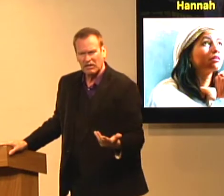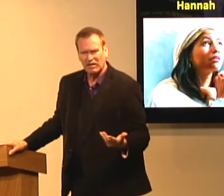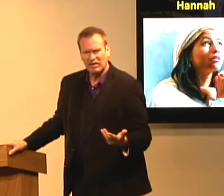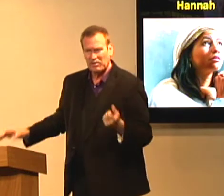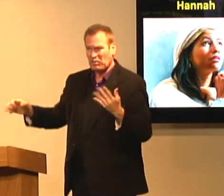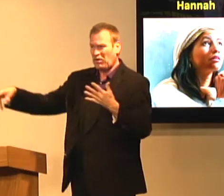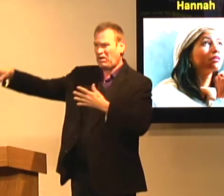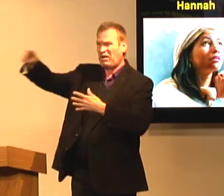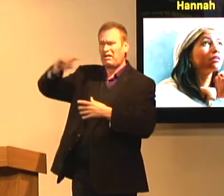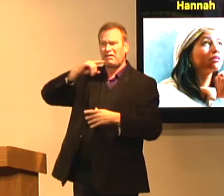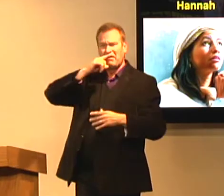who adopt children.